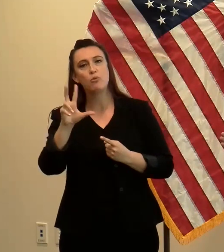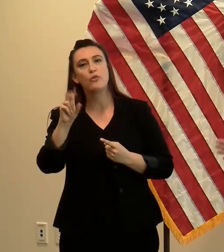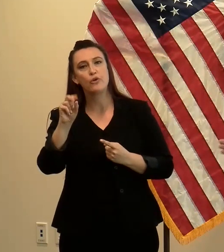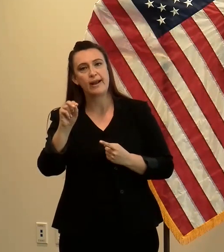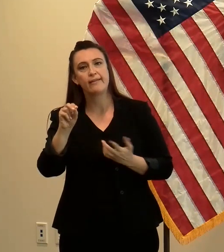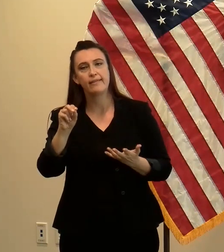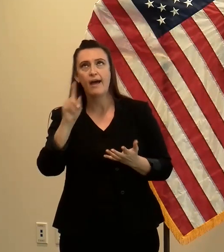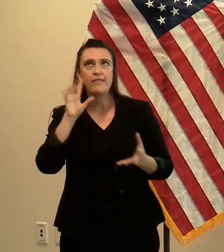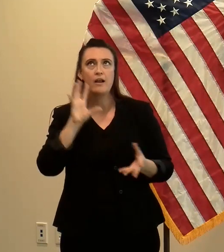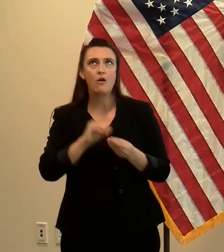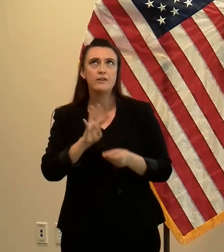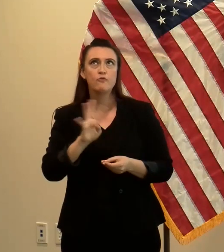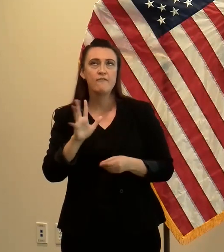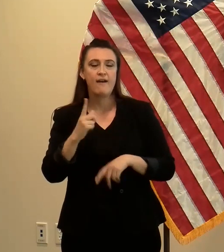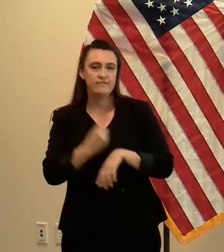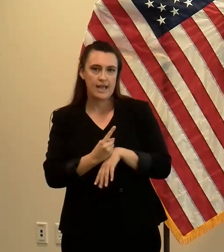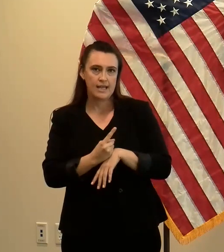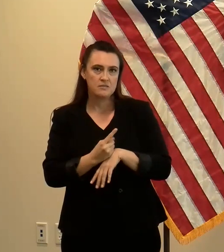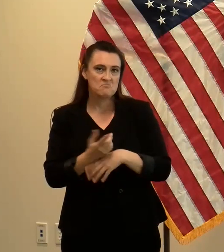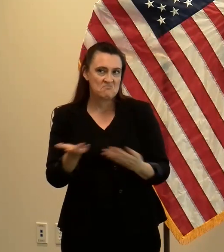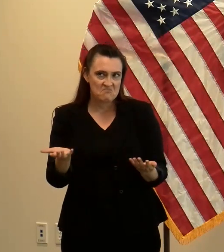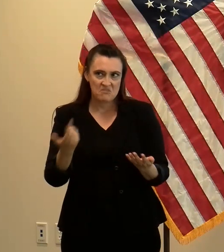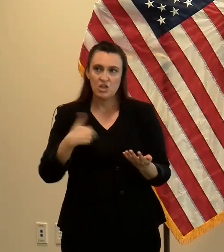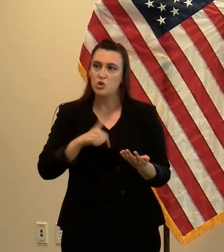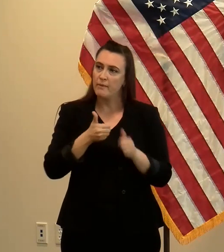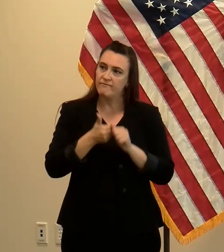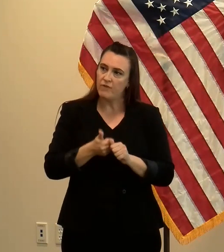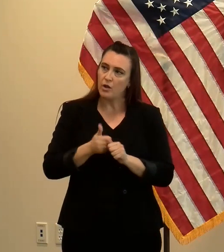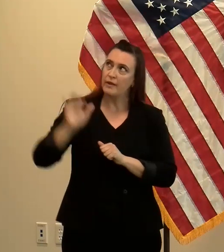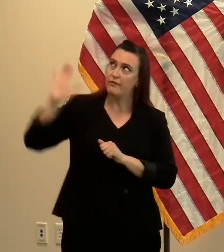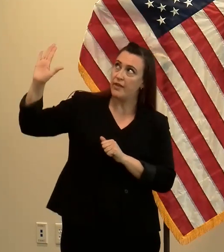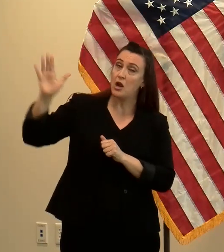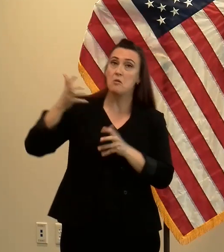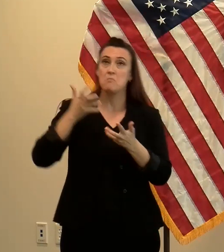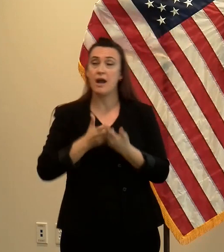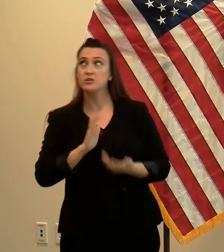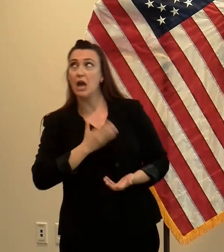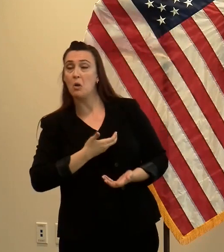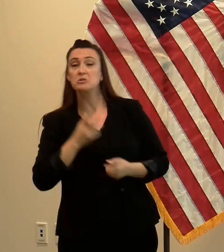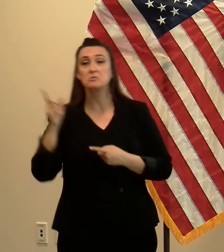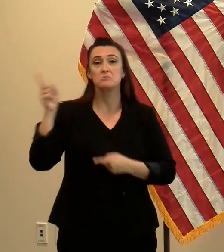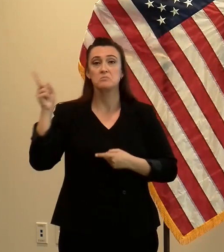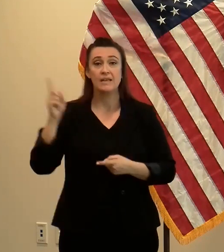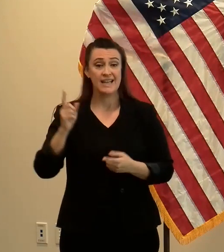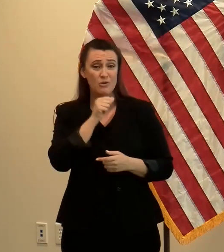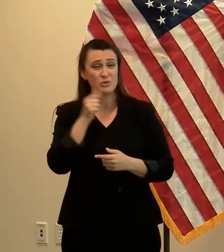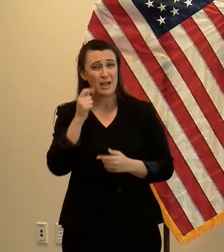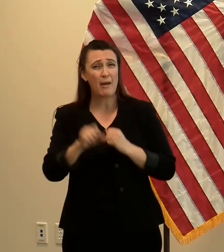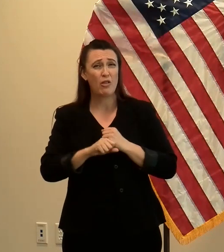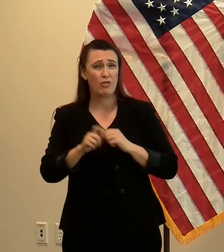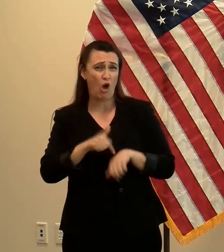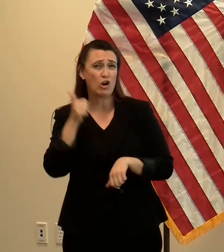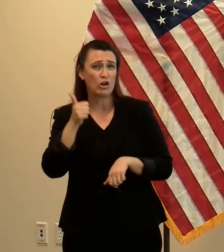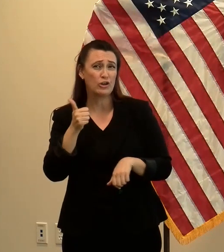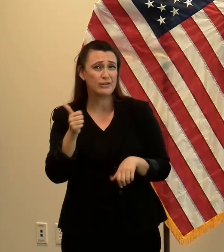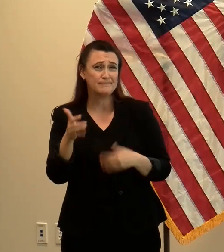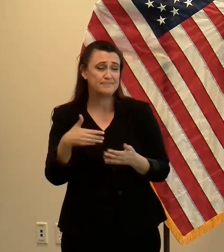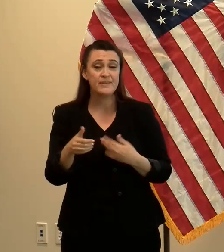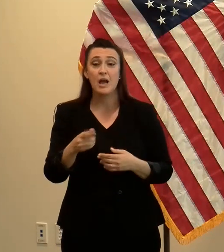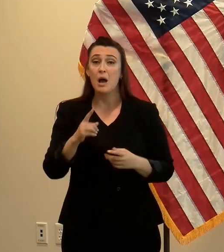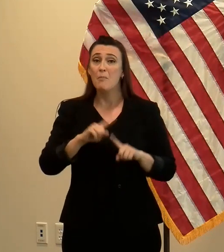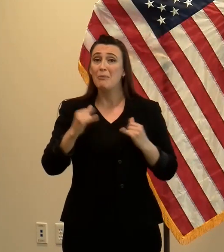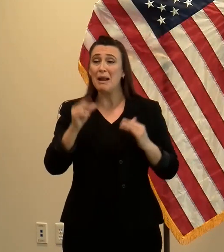45 days in total, which is what we've been doing even a little bit longer in Arizona. It's too early right now for